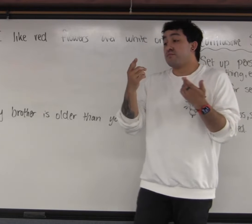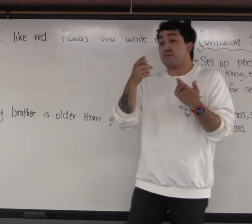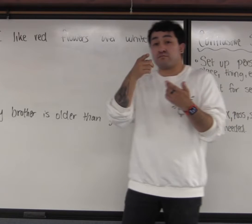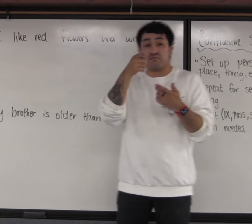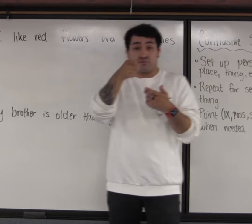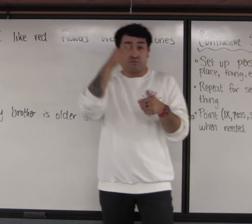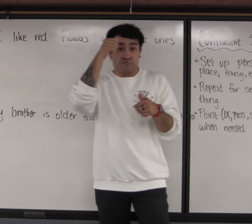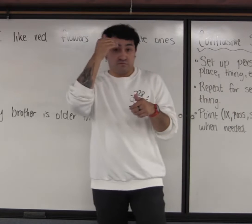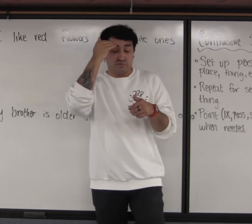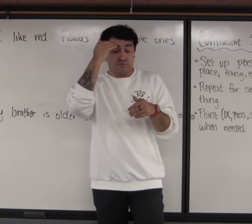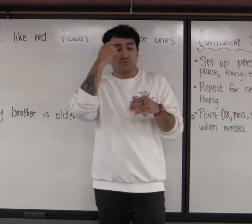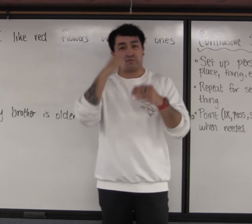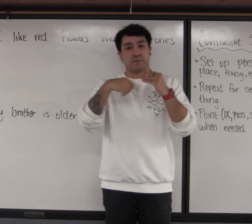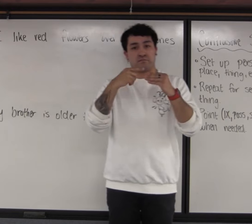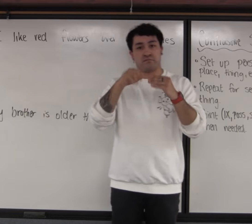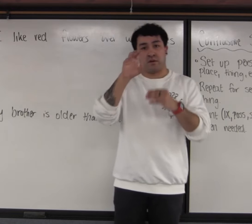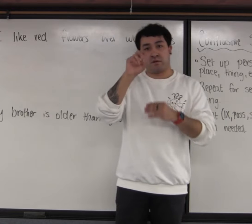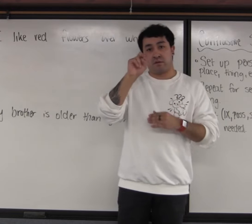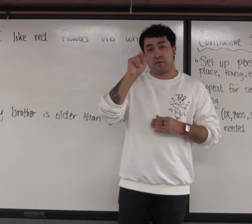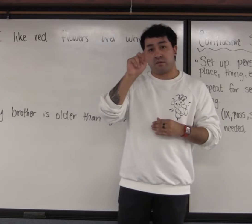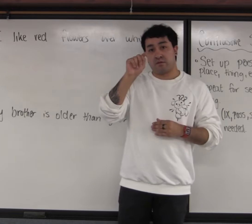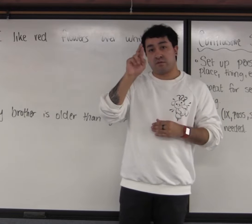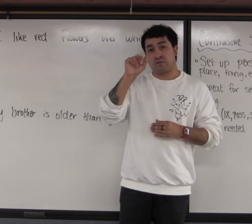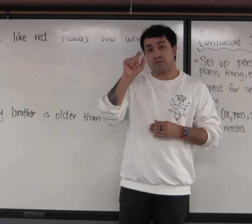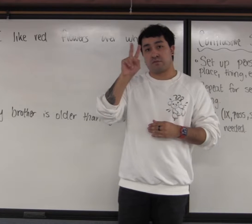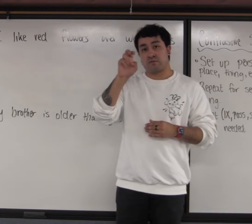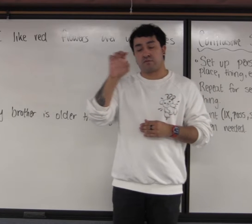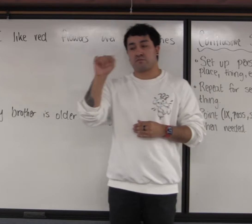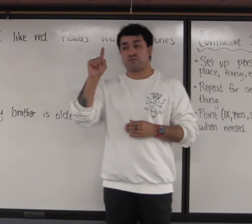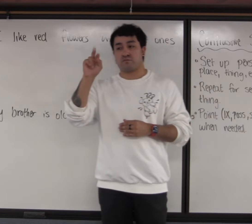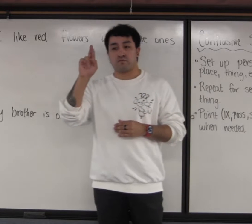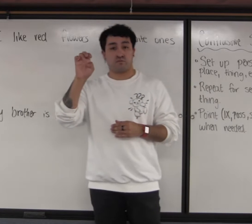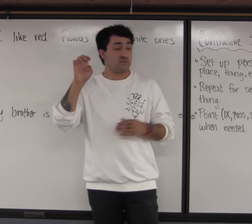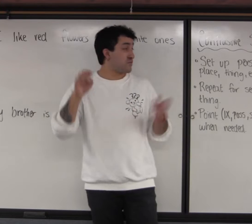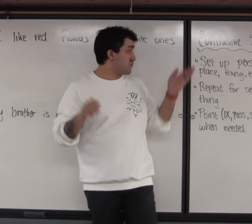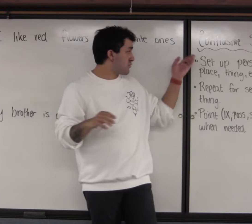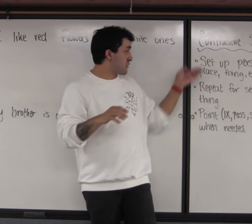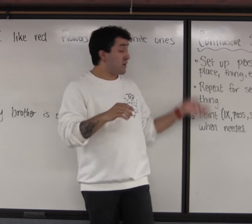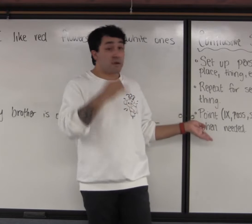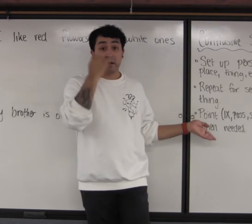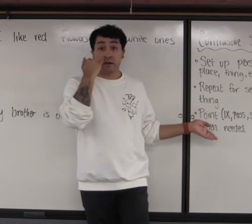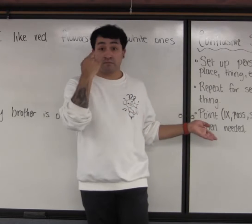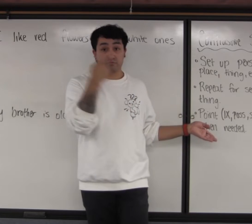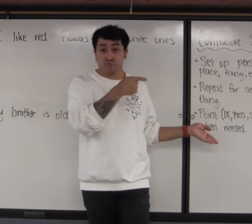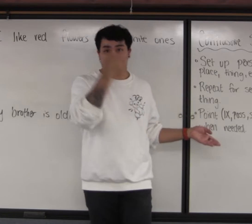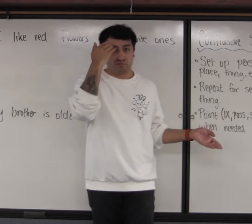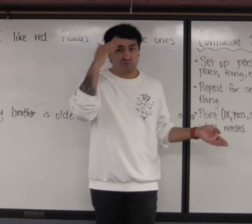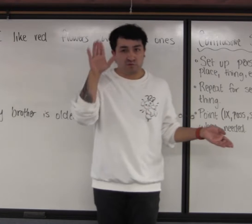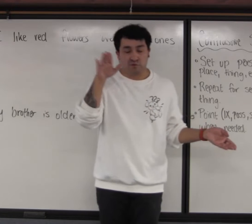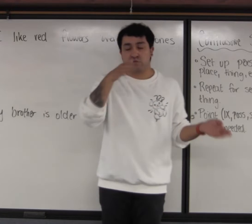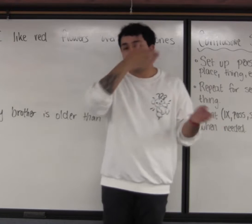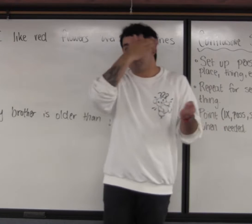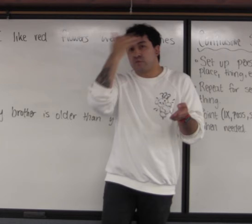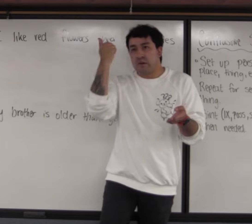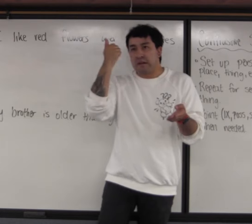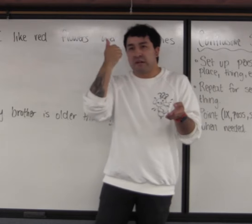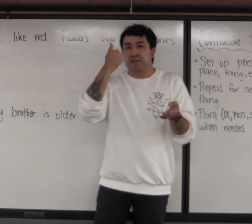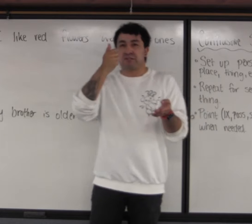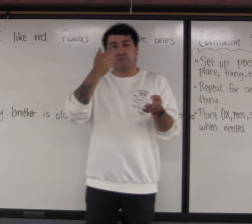of comparisons and what that means and how you do them in ASL. So the first thing that we need to know is the constructed structure. If you forgot